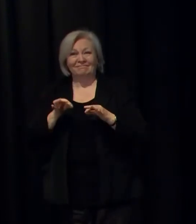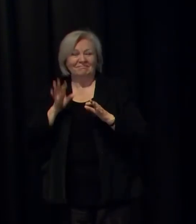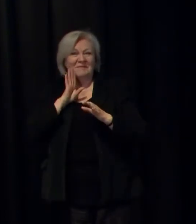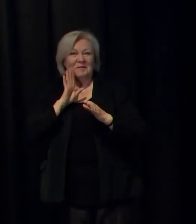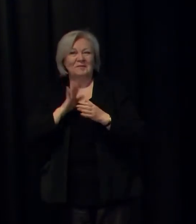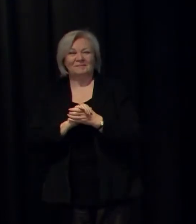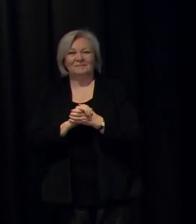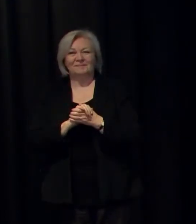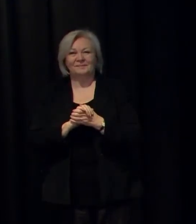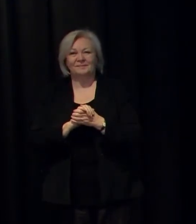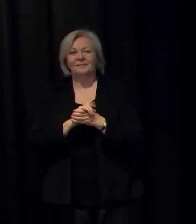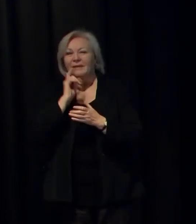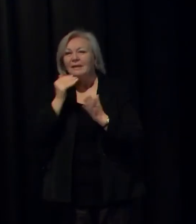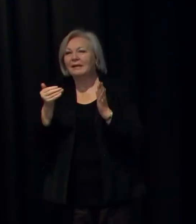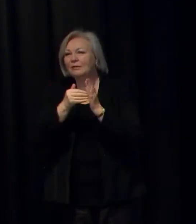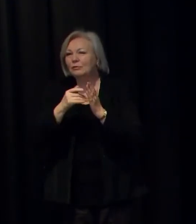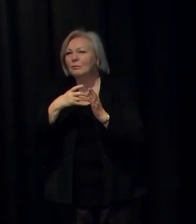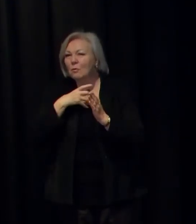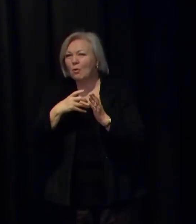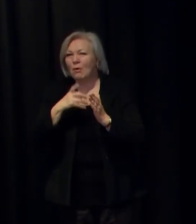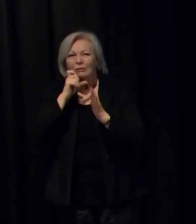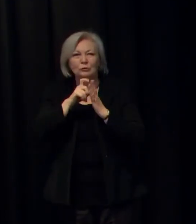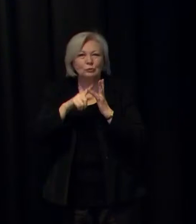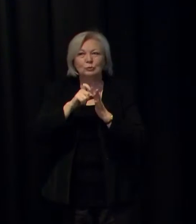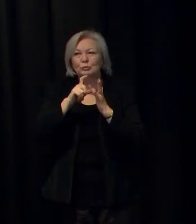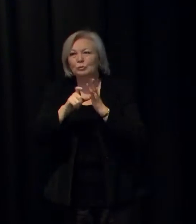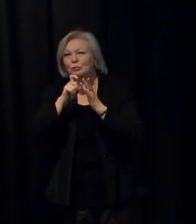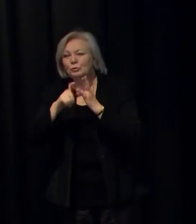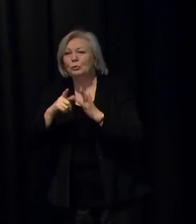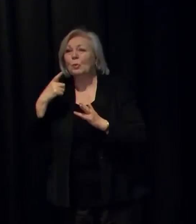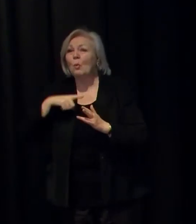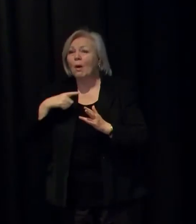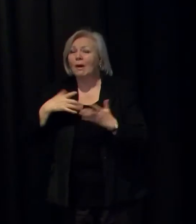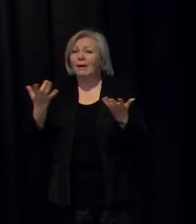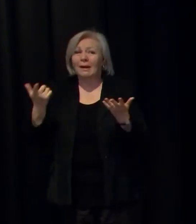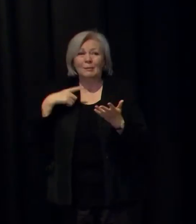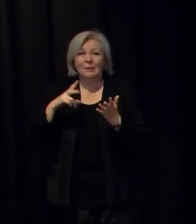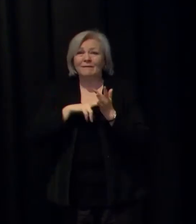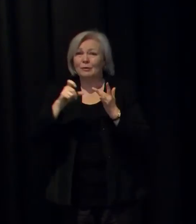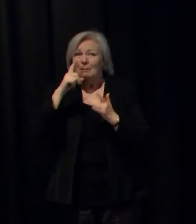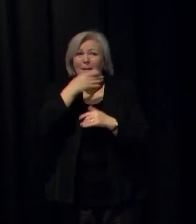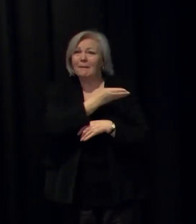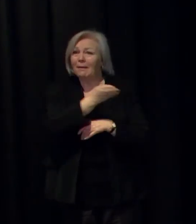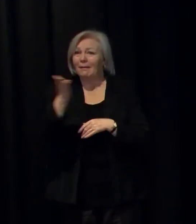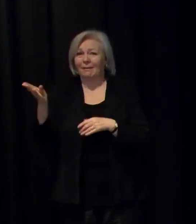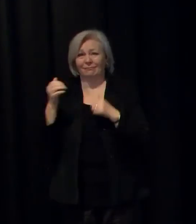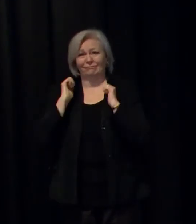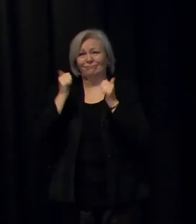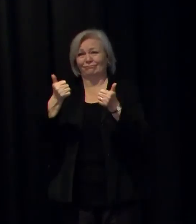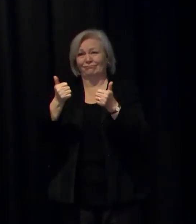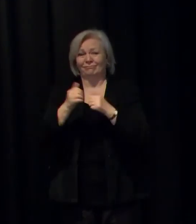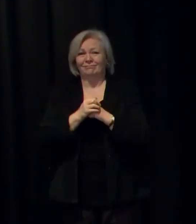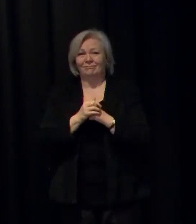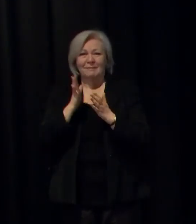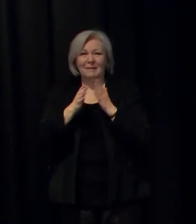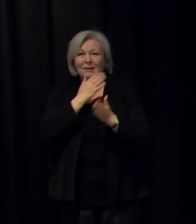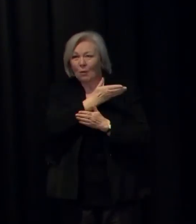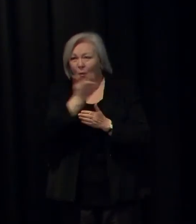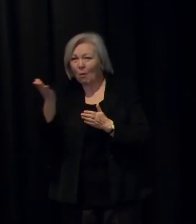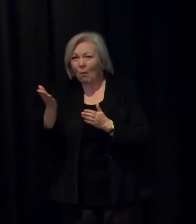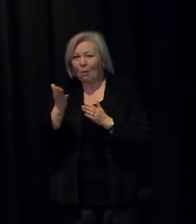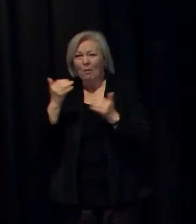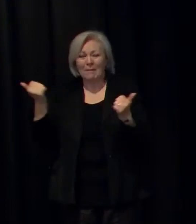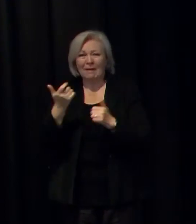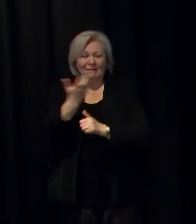additional things, extra things that we can do because the Victorian community has done so well in getting vaccinated